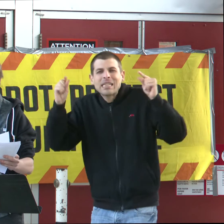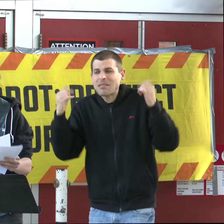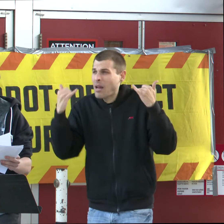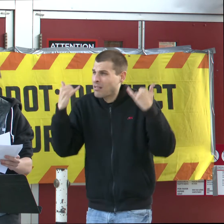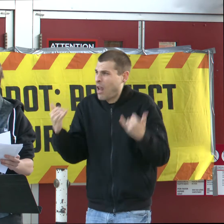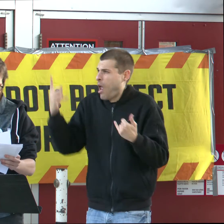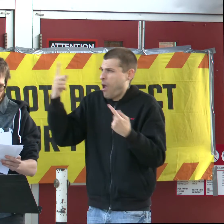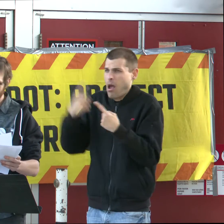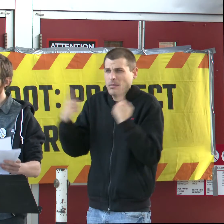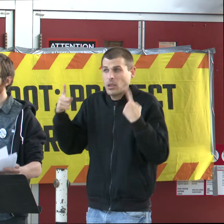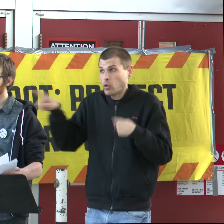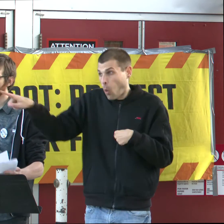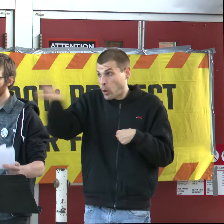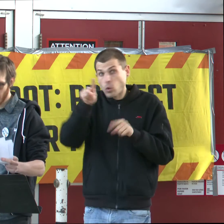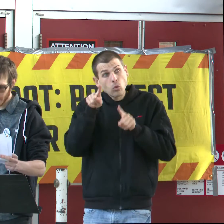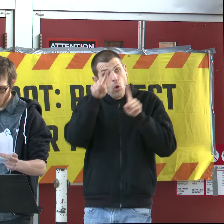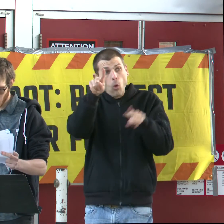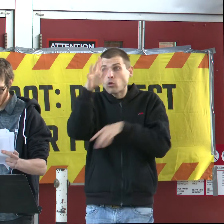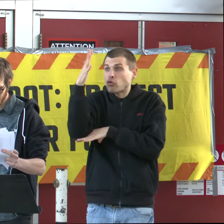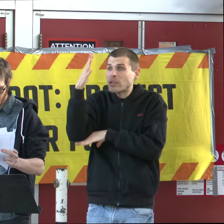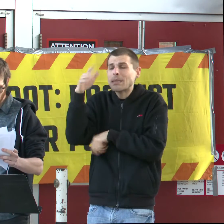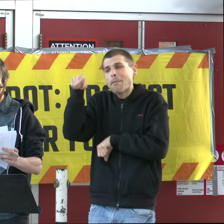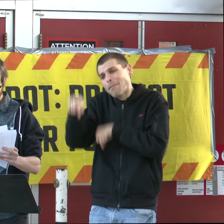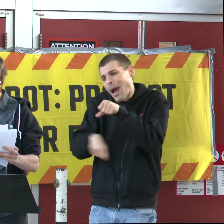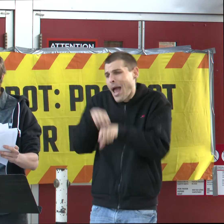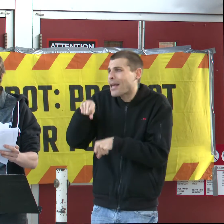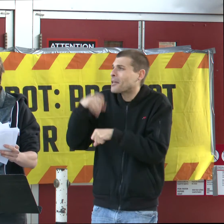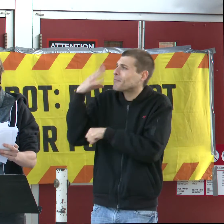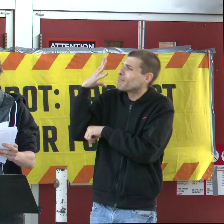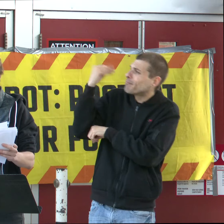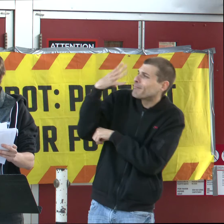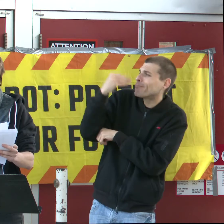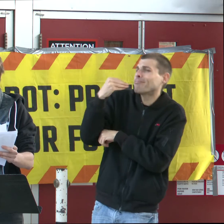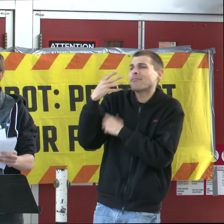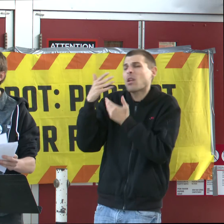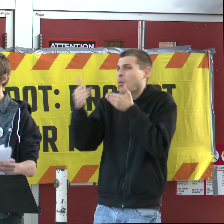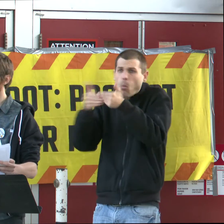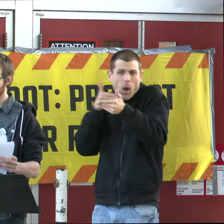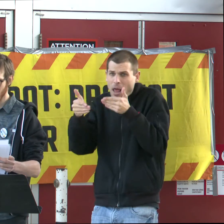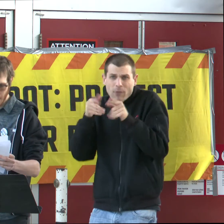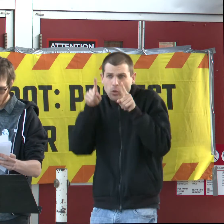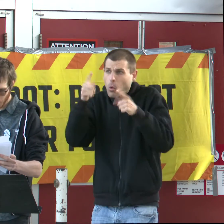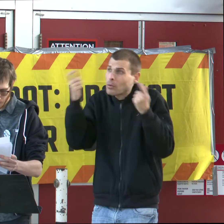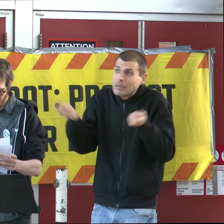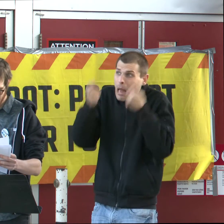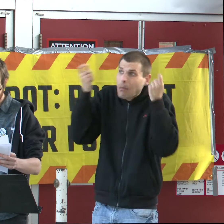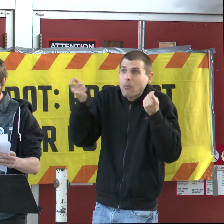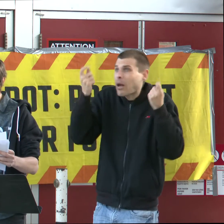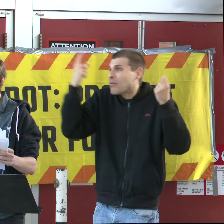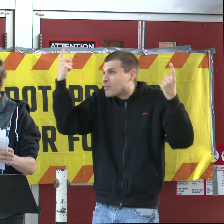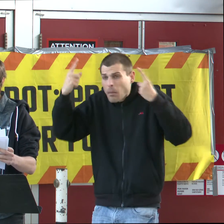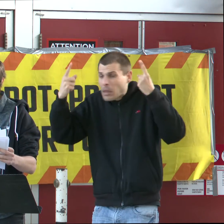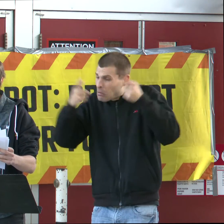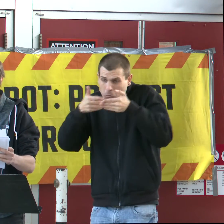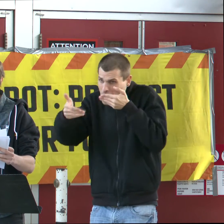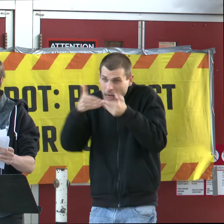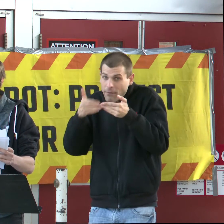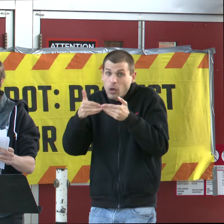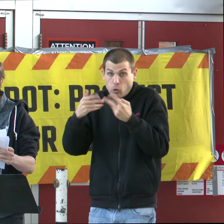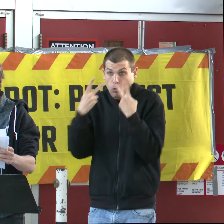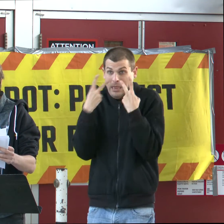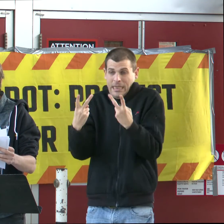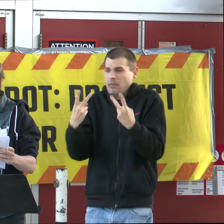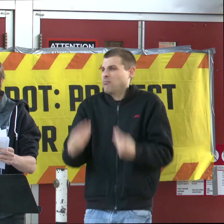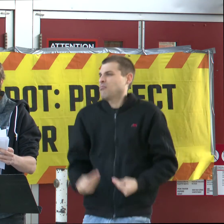Every time you were looking at those cherry blossoms, if you're biking to work, if you're walking up to the down to celebrate any of the events that happened in the summer, we are